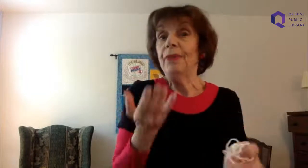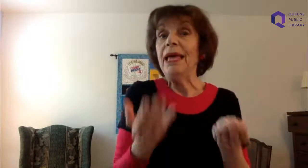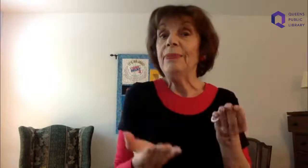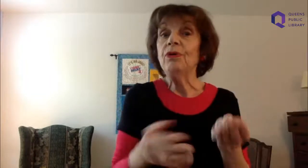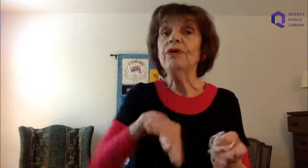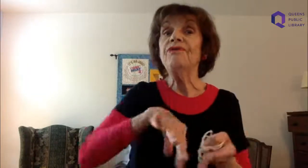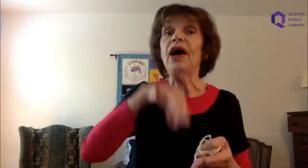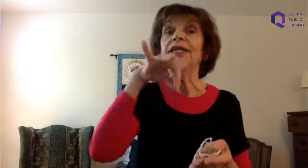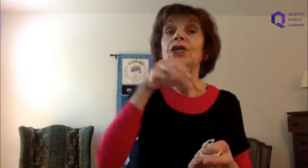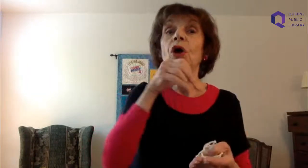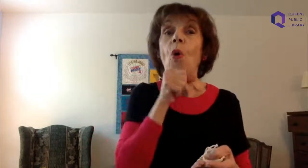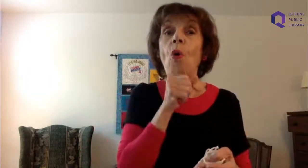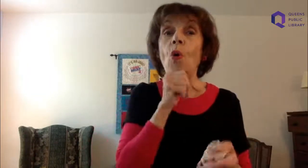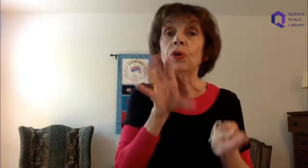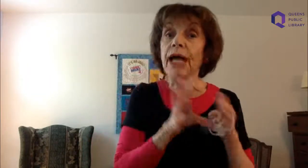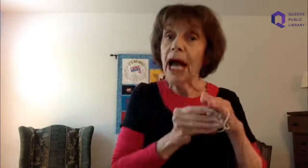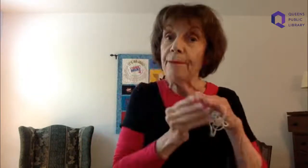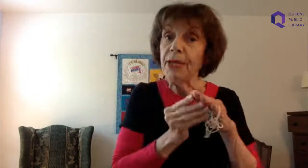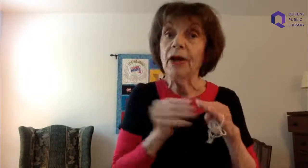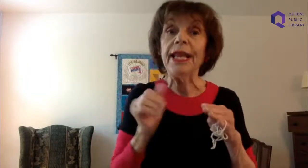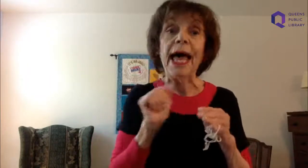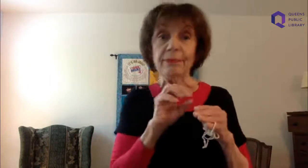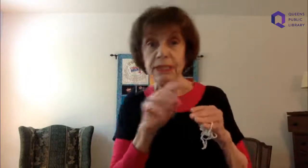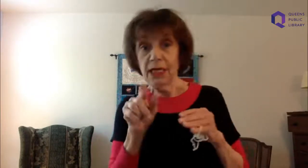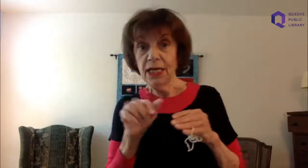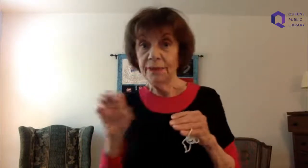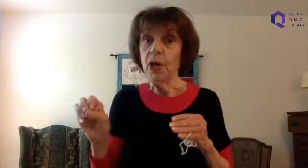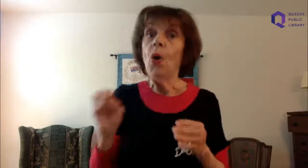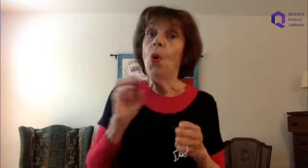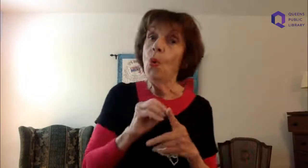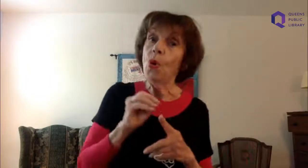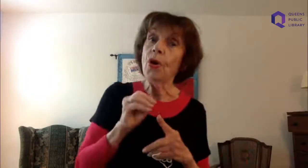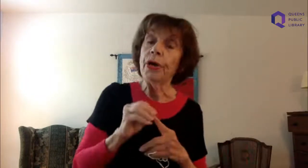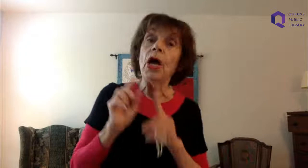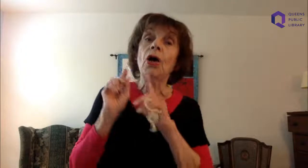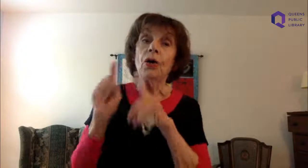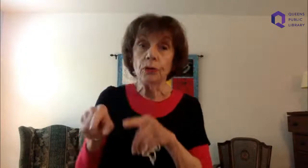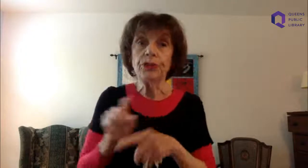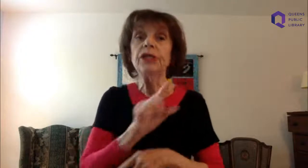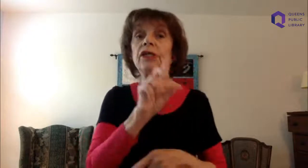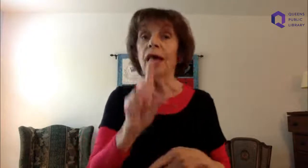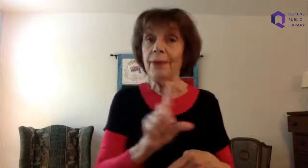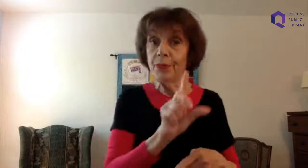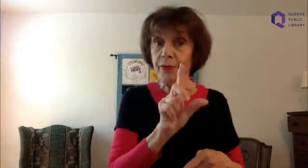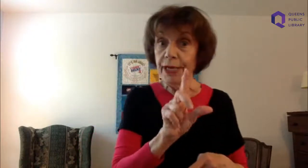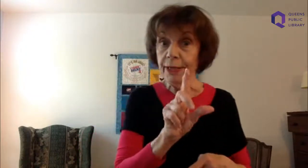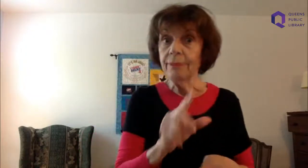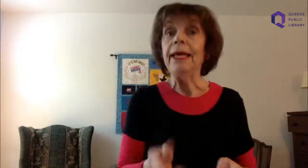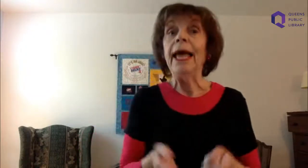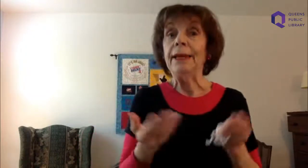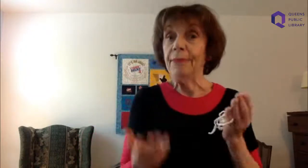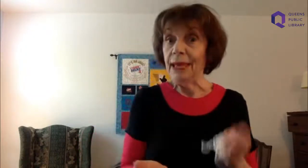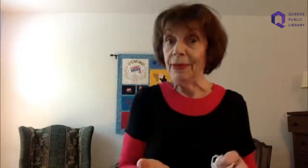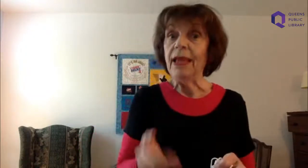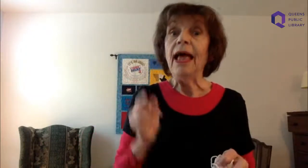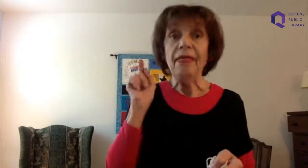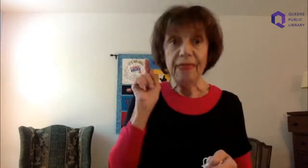maybe you can find an old copy on Amazon or go to your library and maybe they